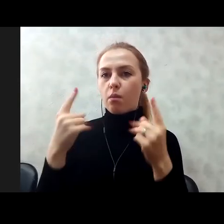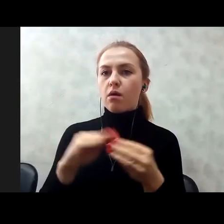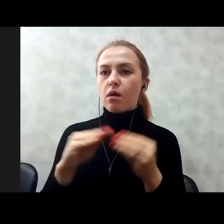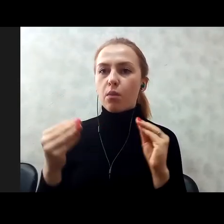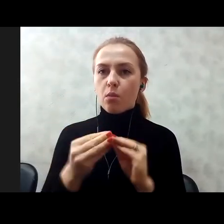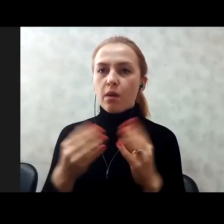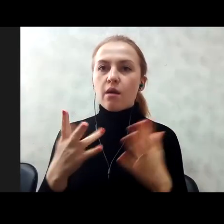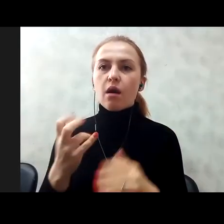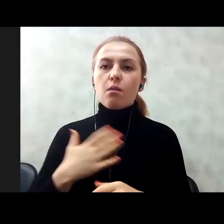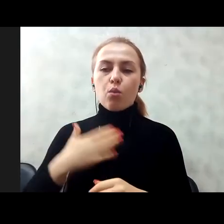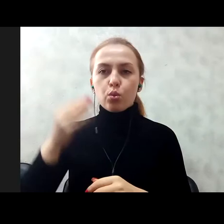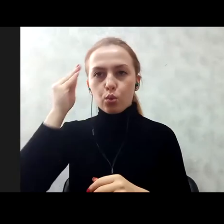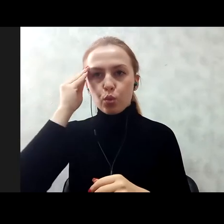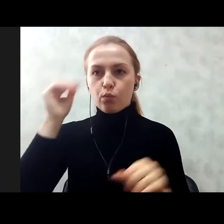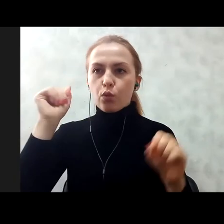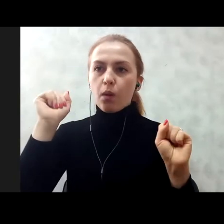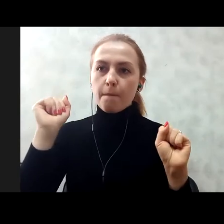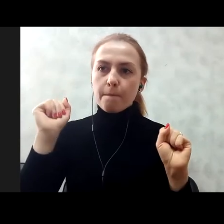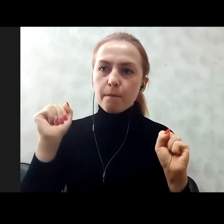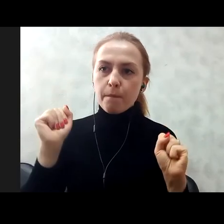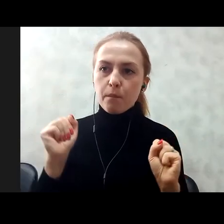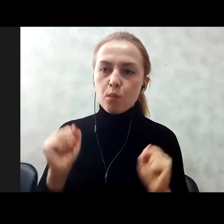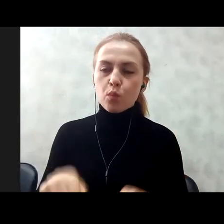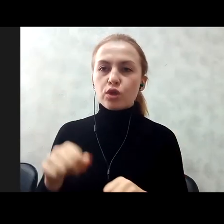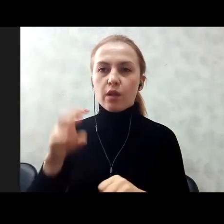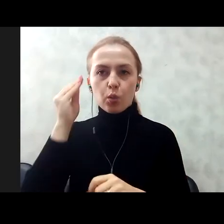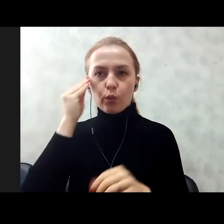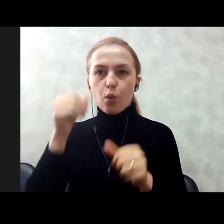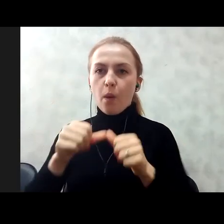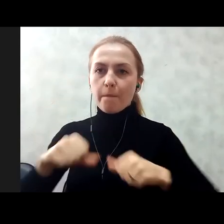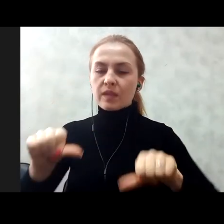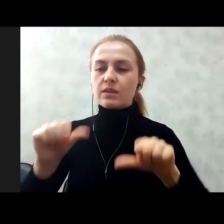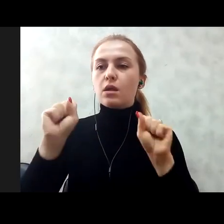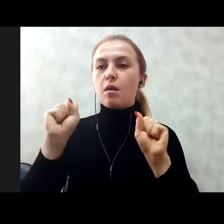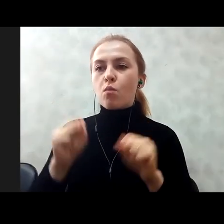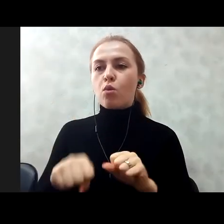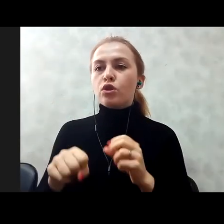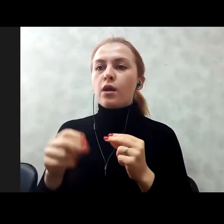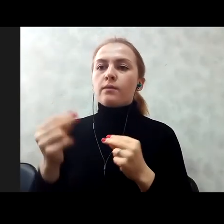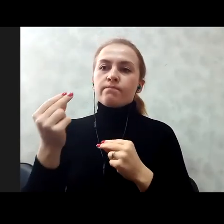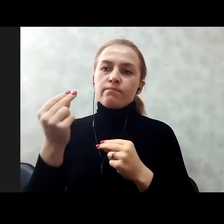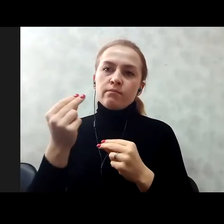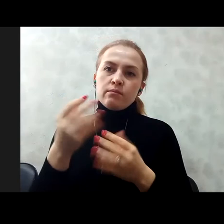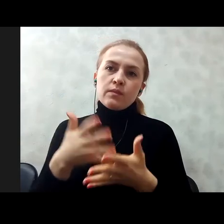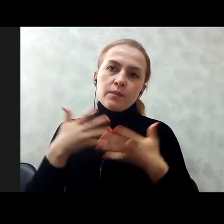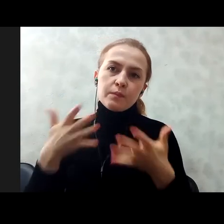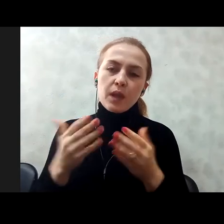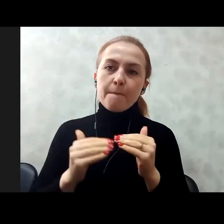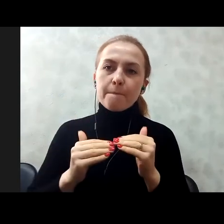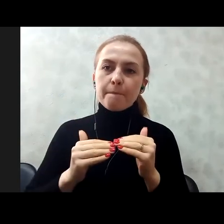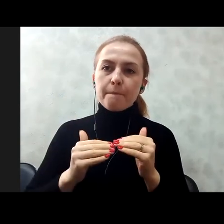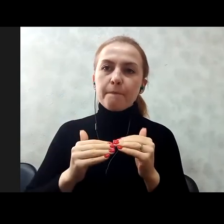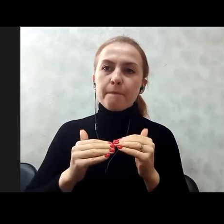Another issue of a global nature, and we believe that once we address it,